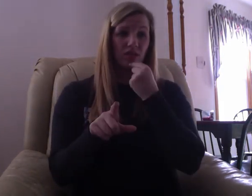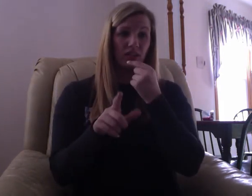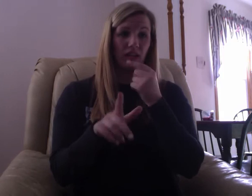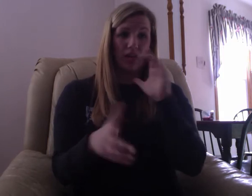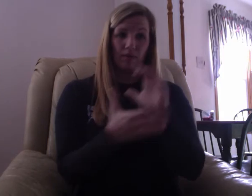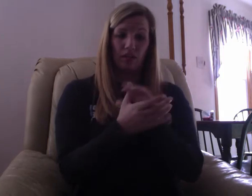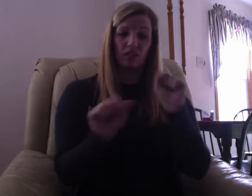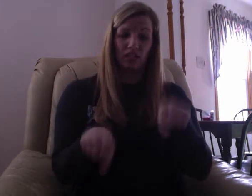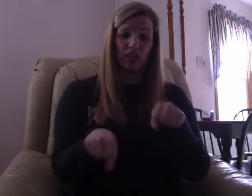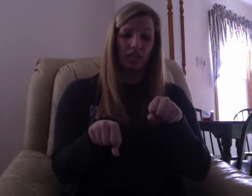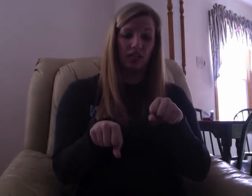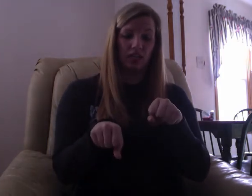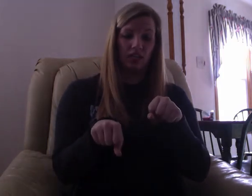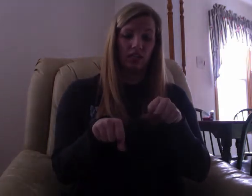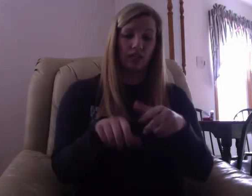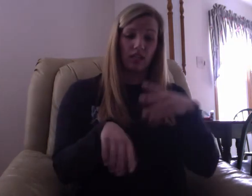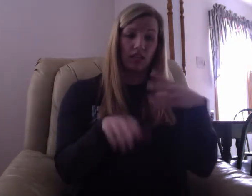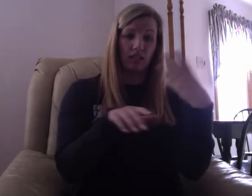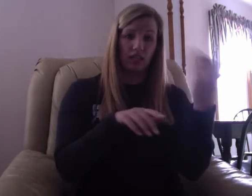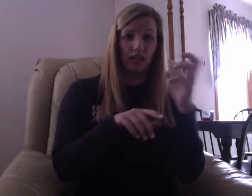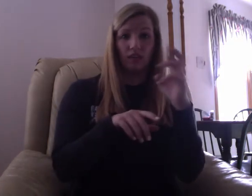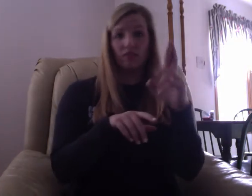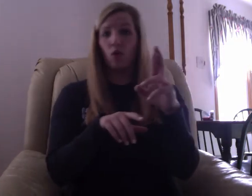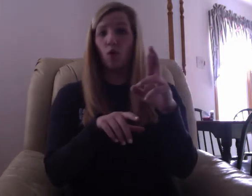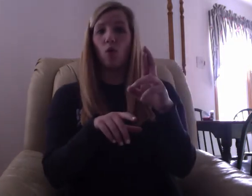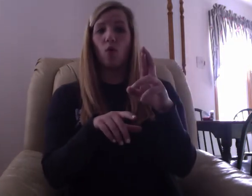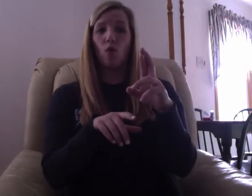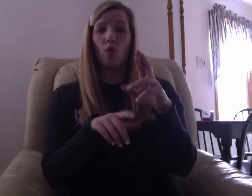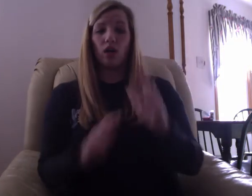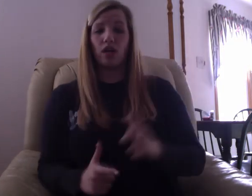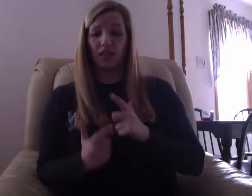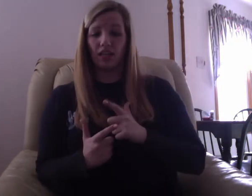just live your life here. And so that's another thing.